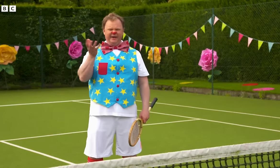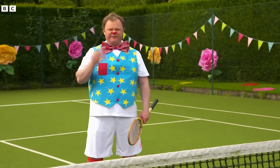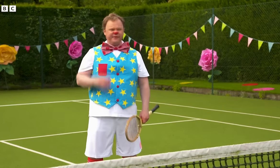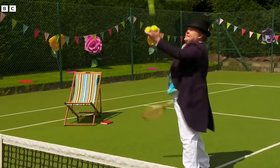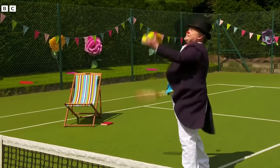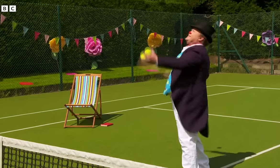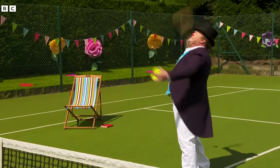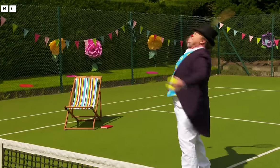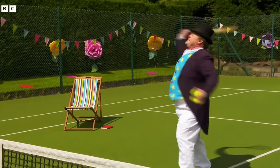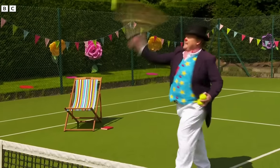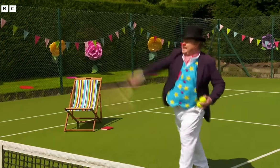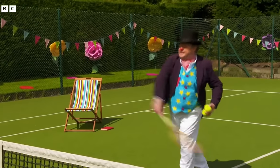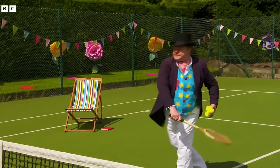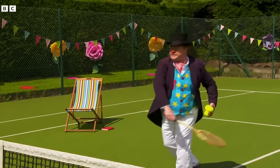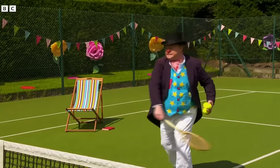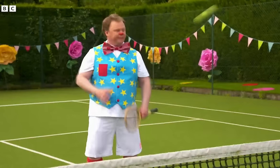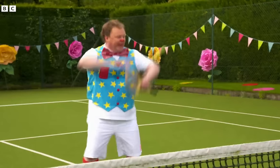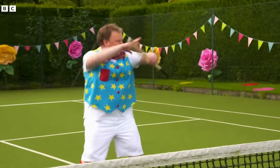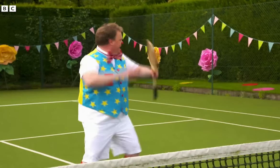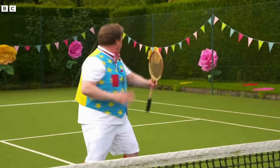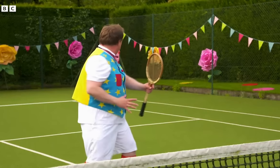serve? Tennis.